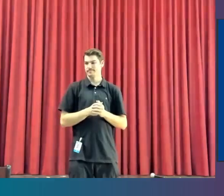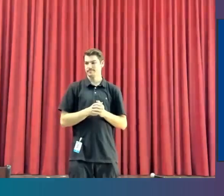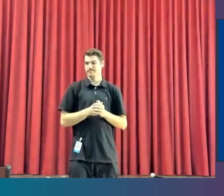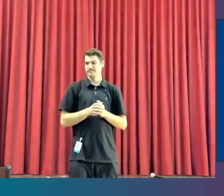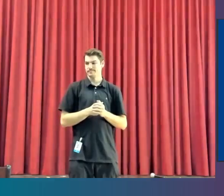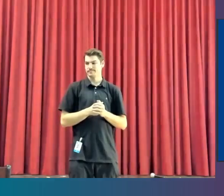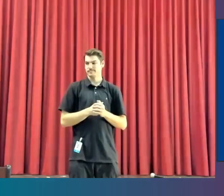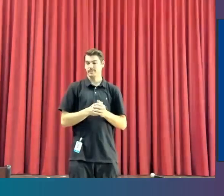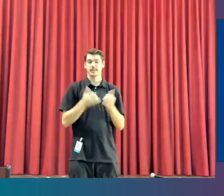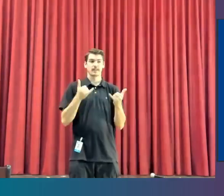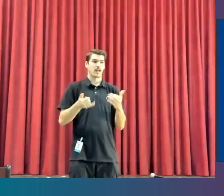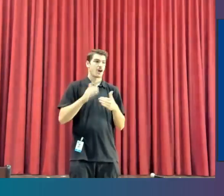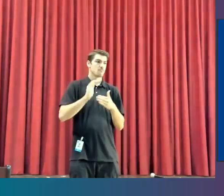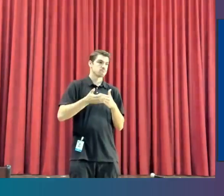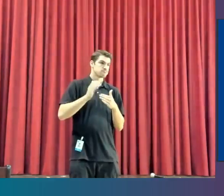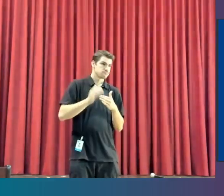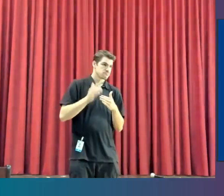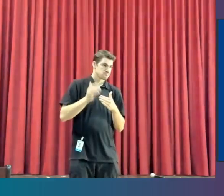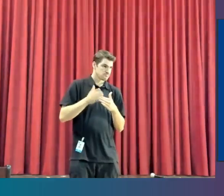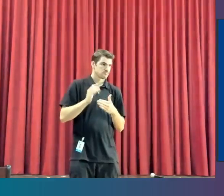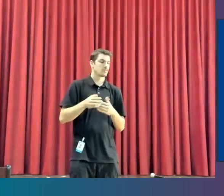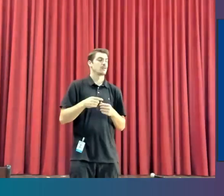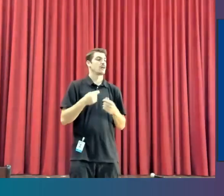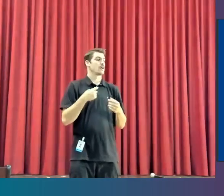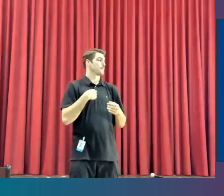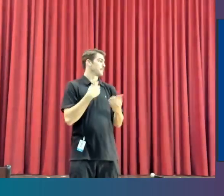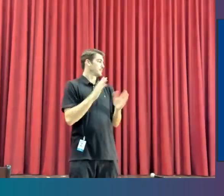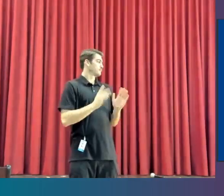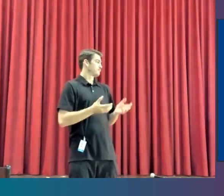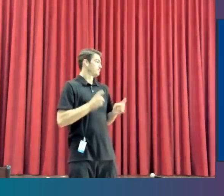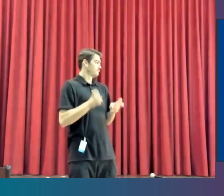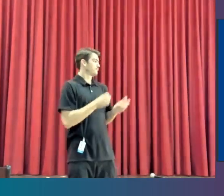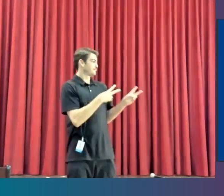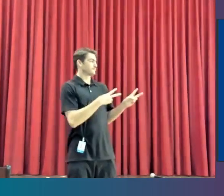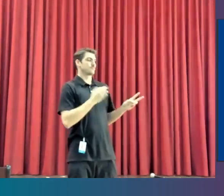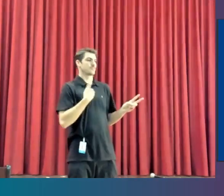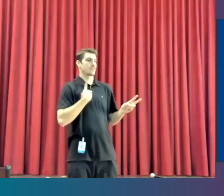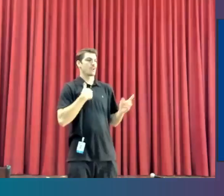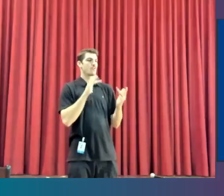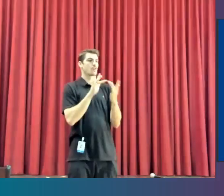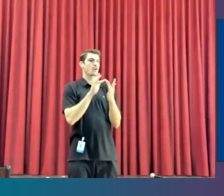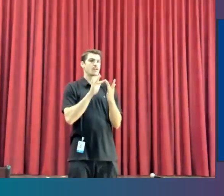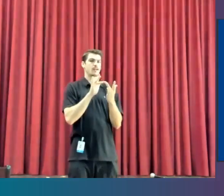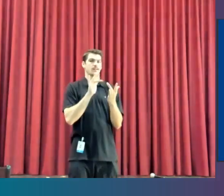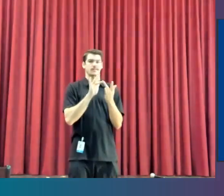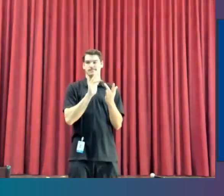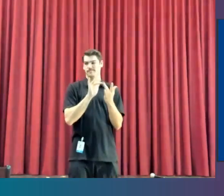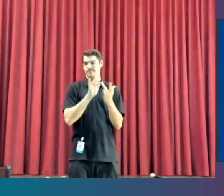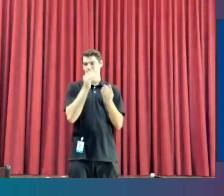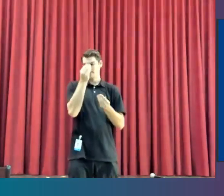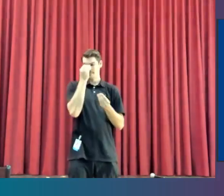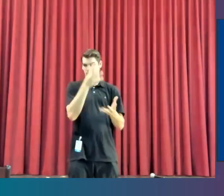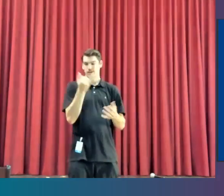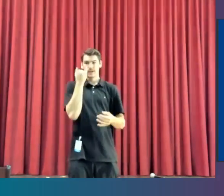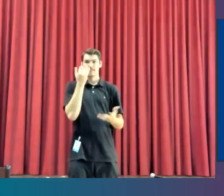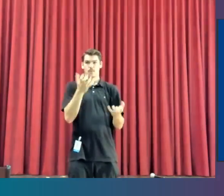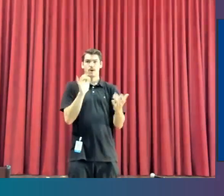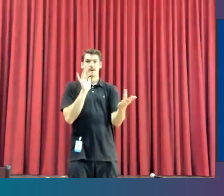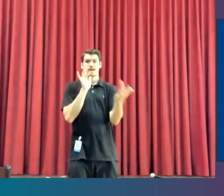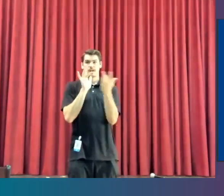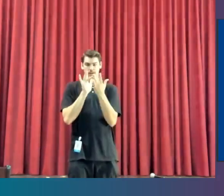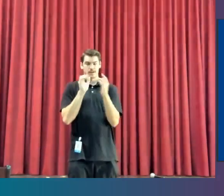And so we reached the end. I'm putting our contact information on the screen again in case anyone wants to get a hold of our